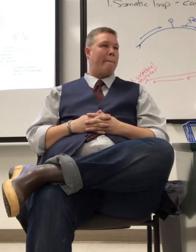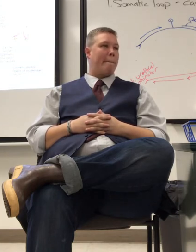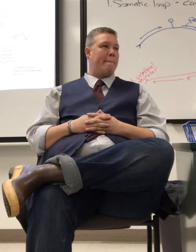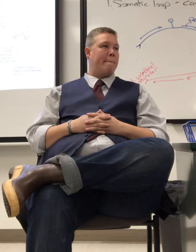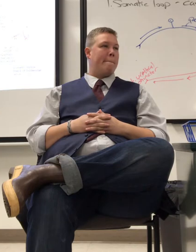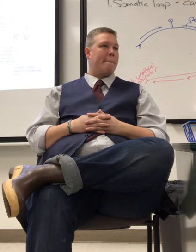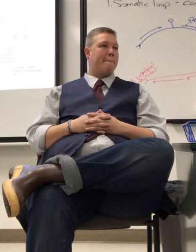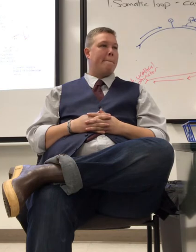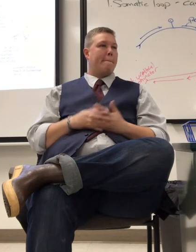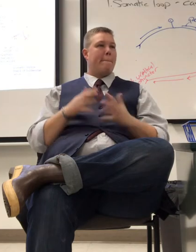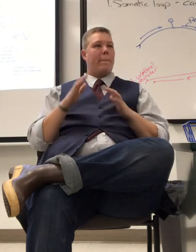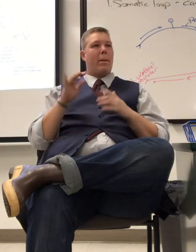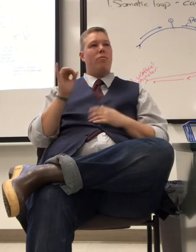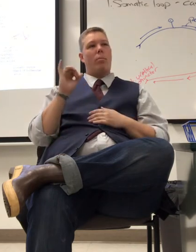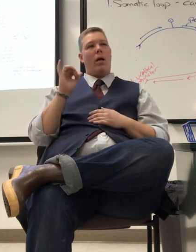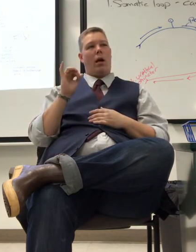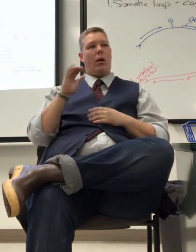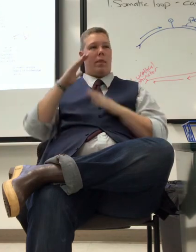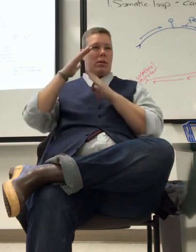from, like I said at the top,